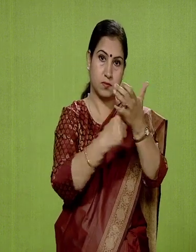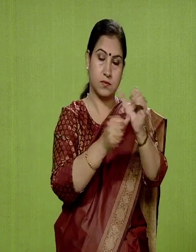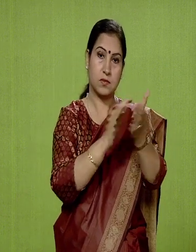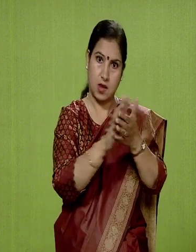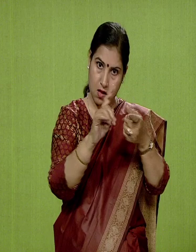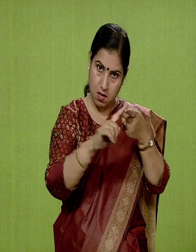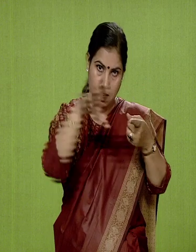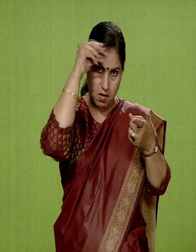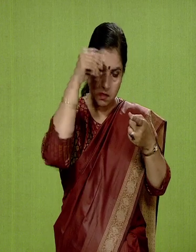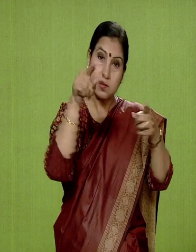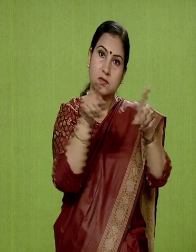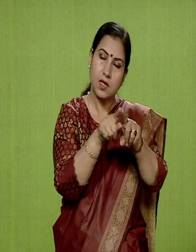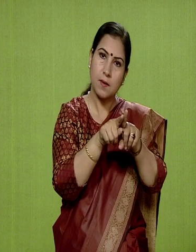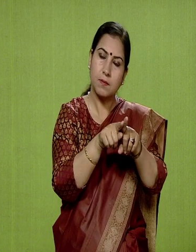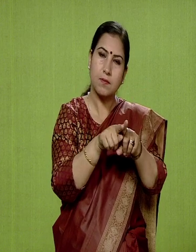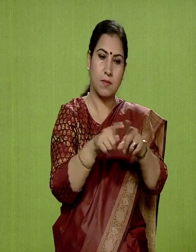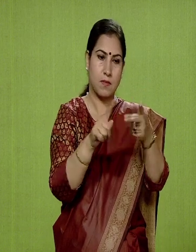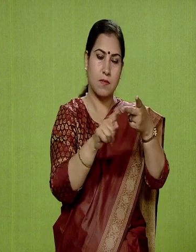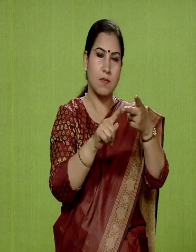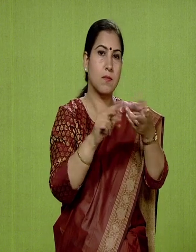and also the non-violence